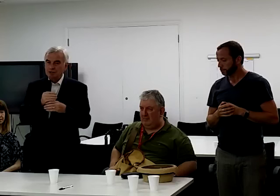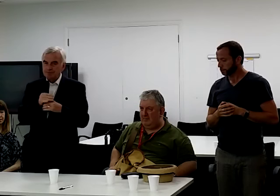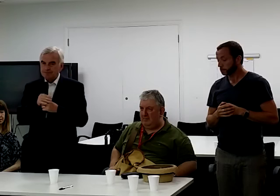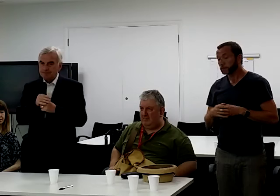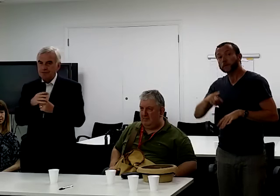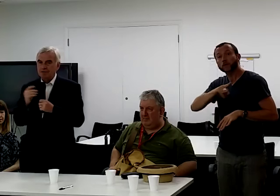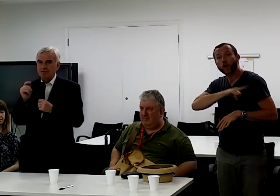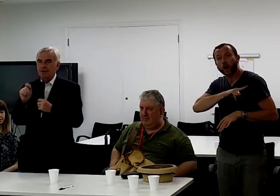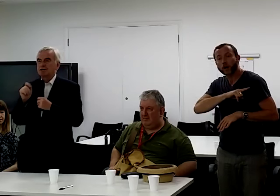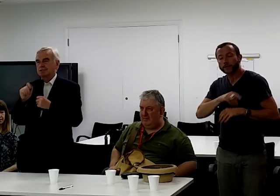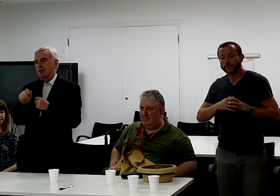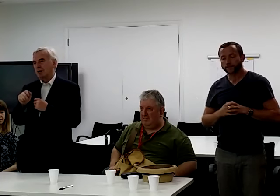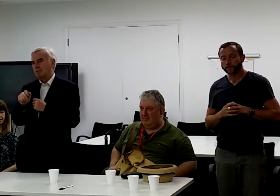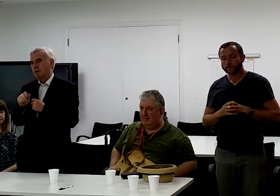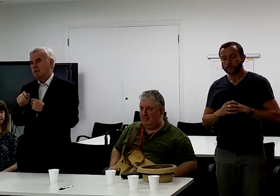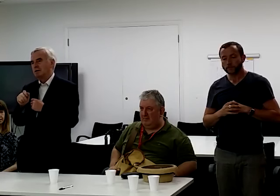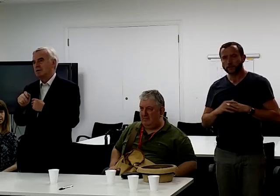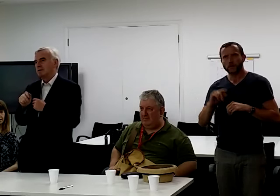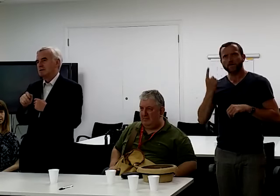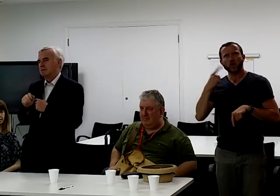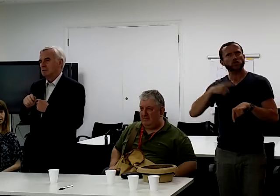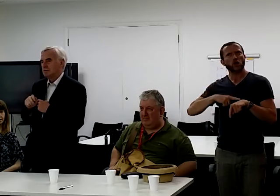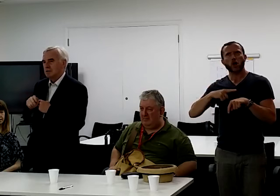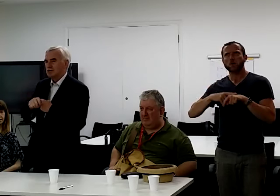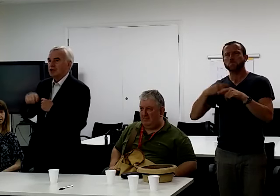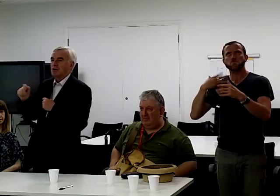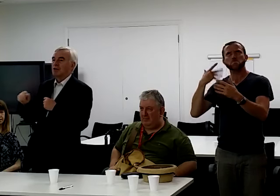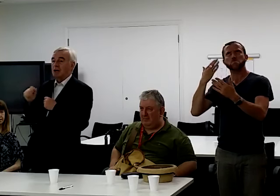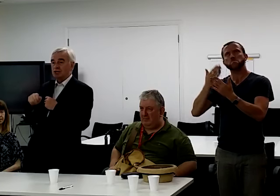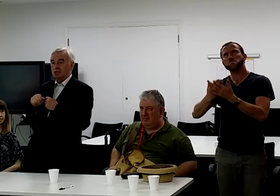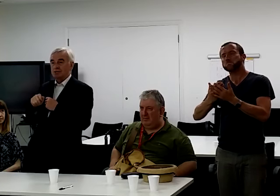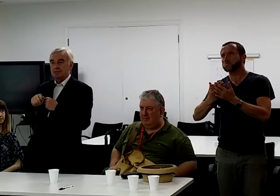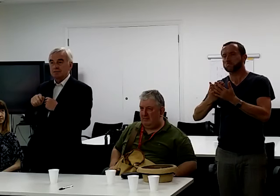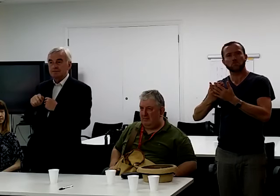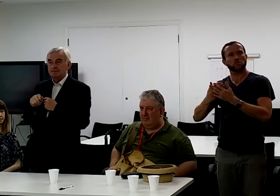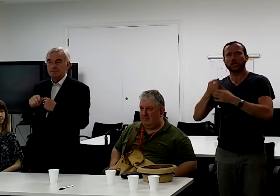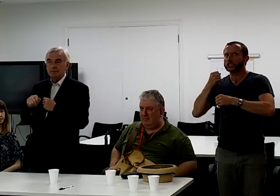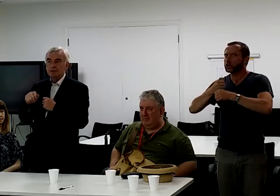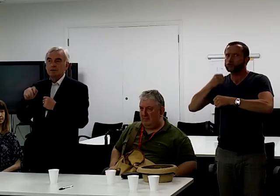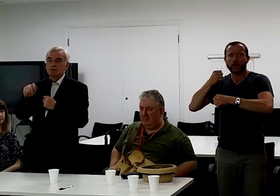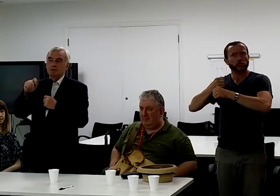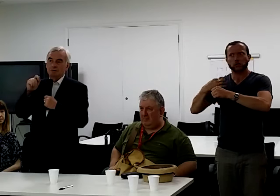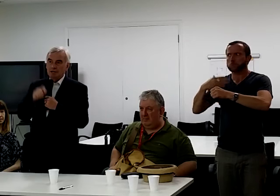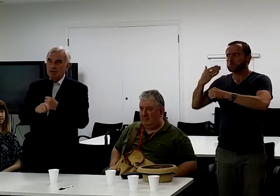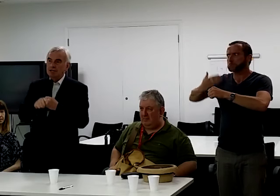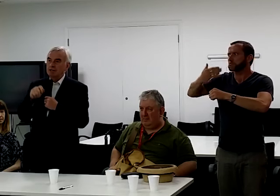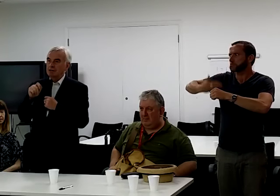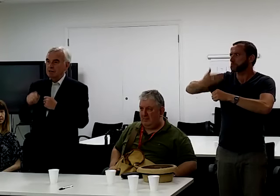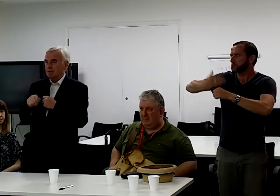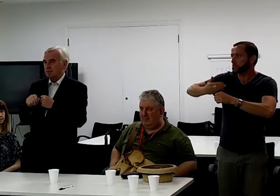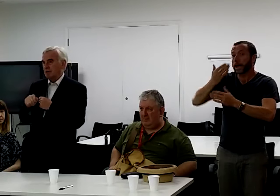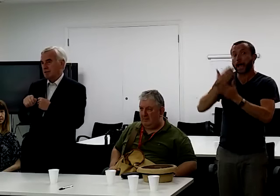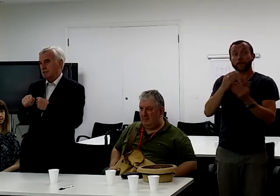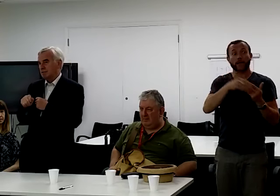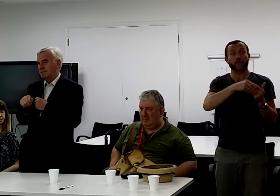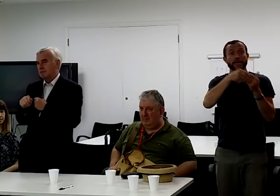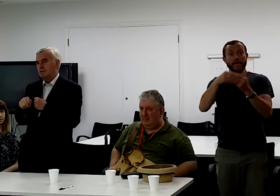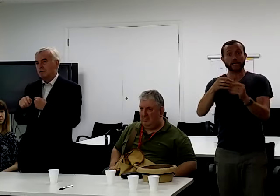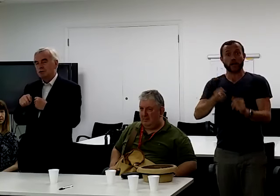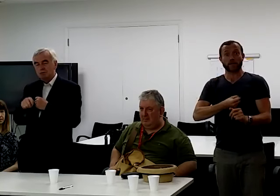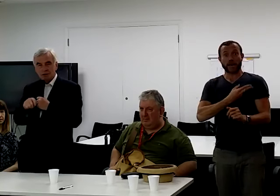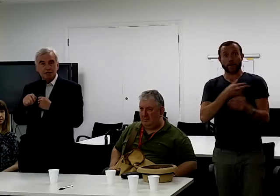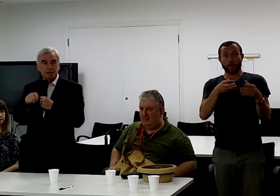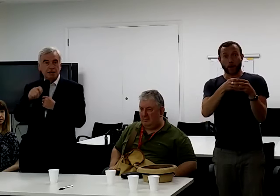The reason is because for the first time in, well, generations, we have a leader of the Labour